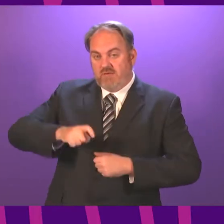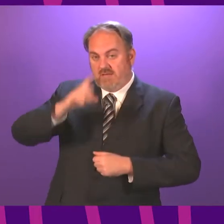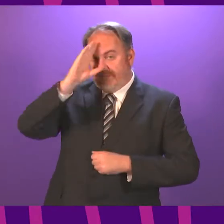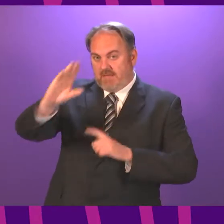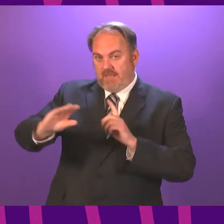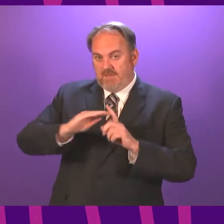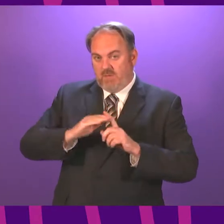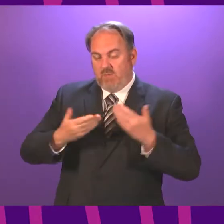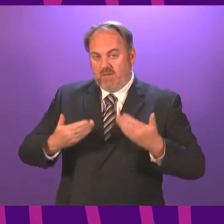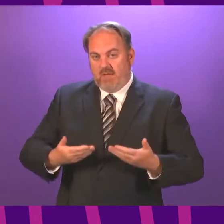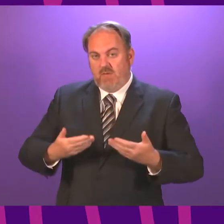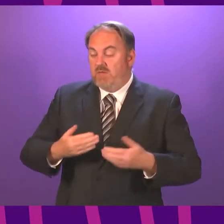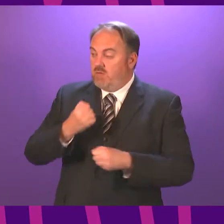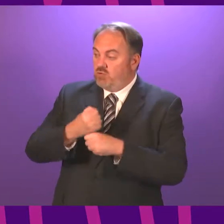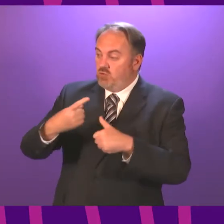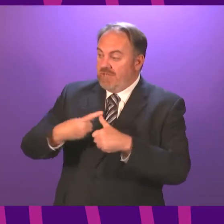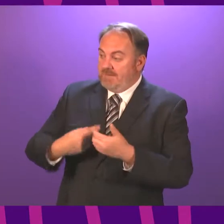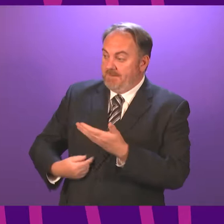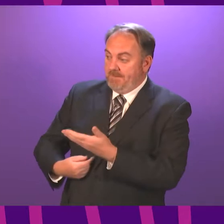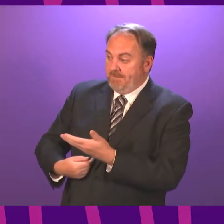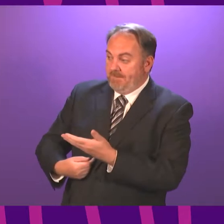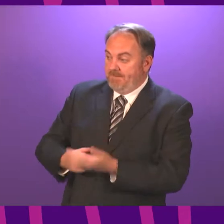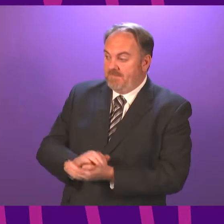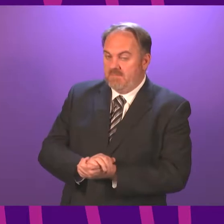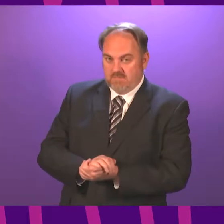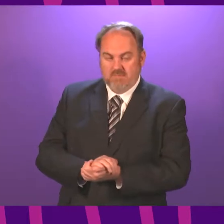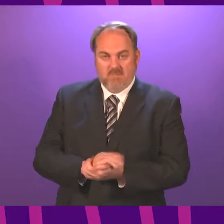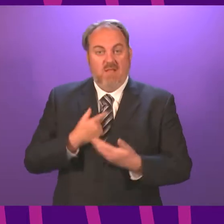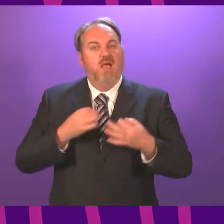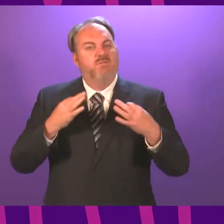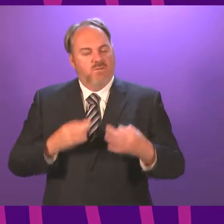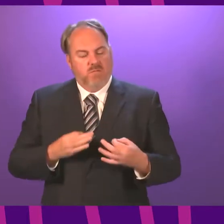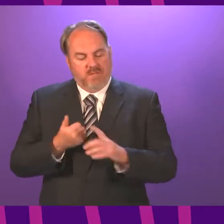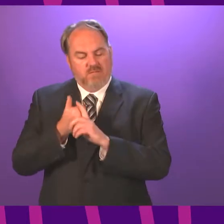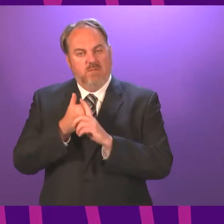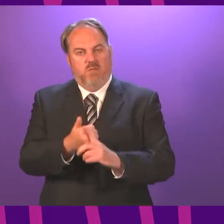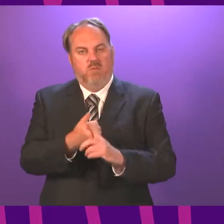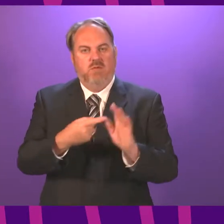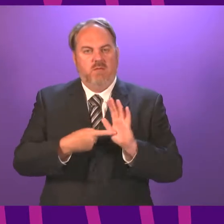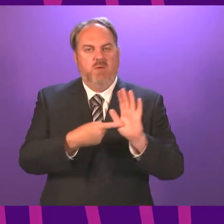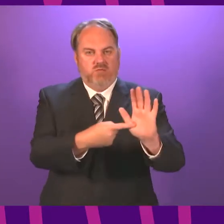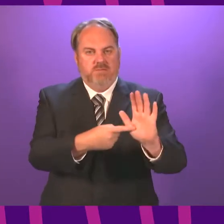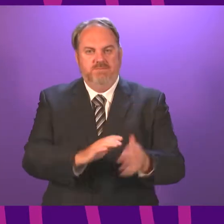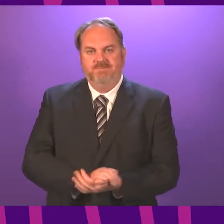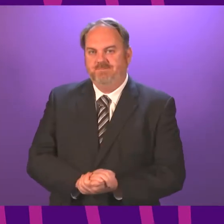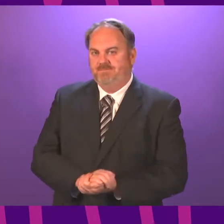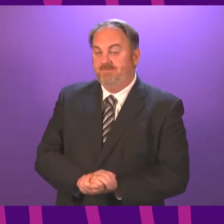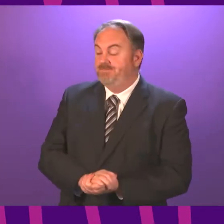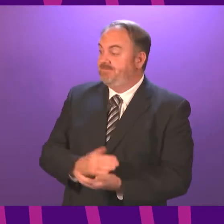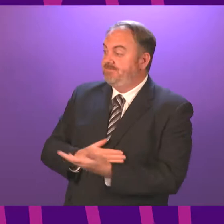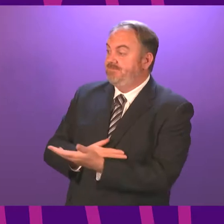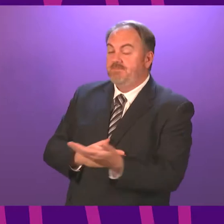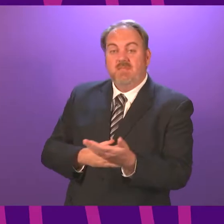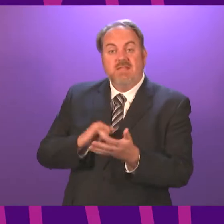I call on George Adam to move the motion. Formally moved, Presiding Officer. Thank you. I call